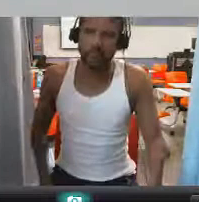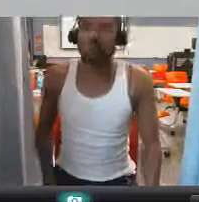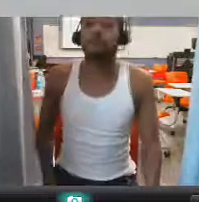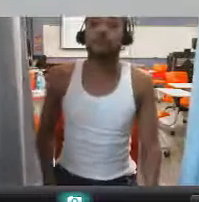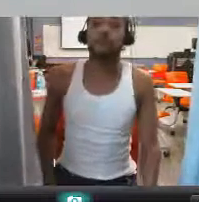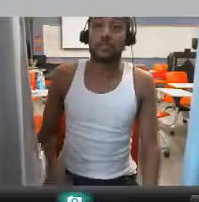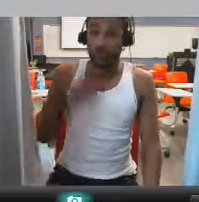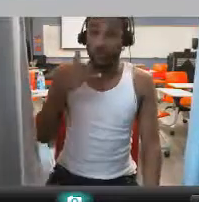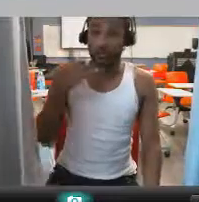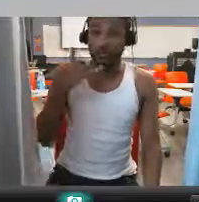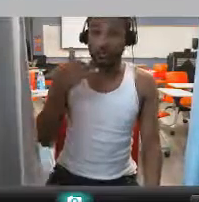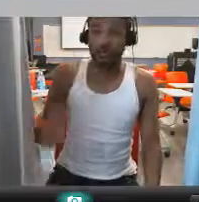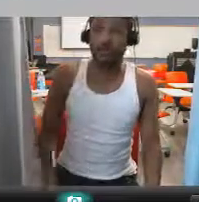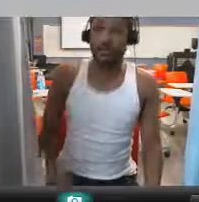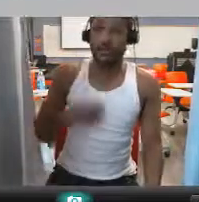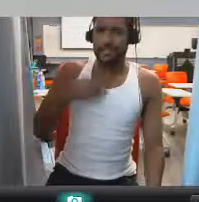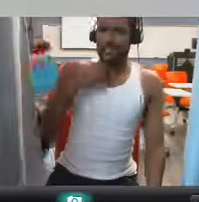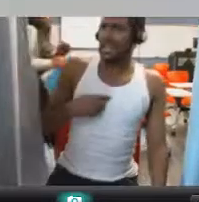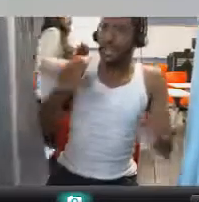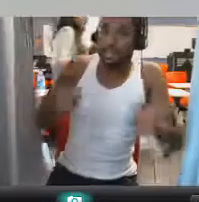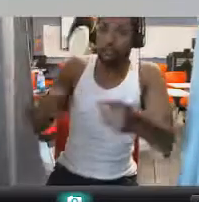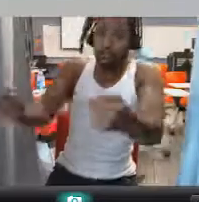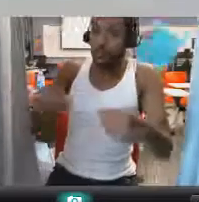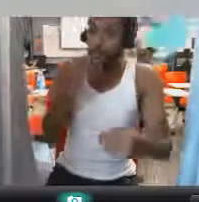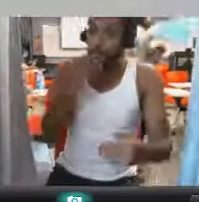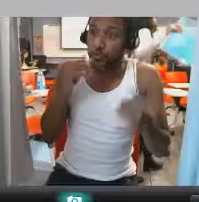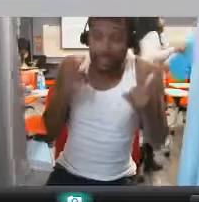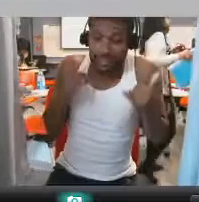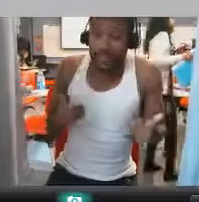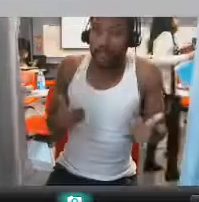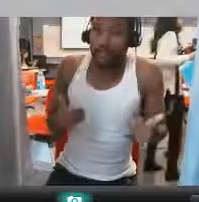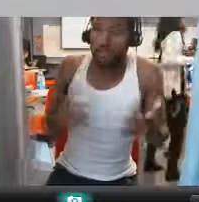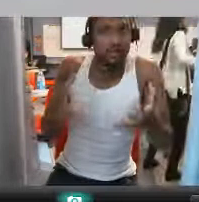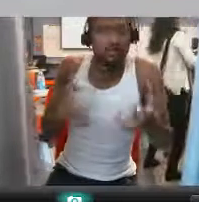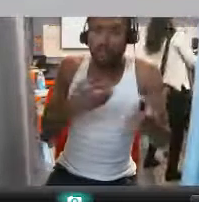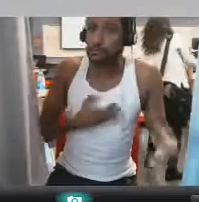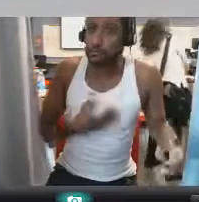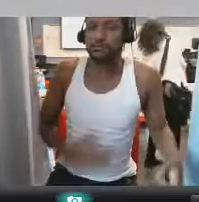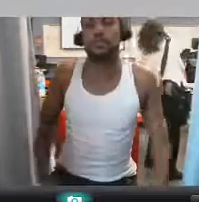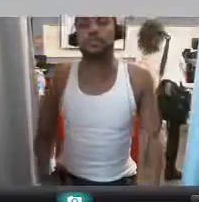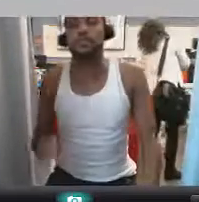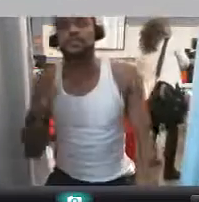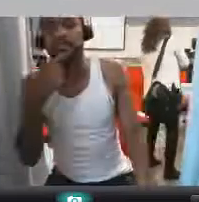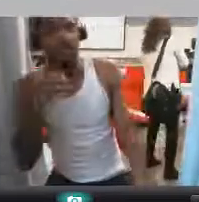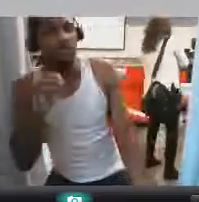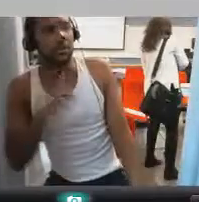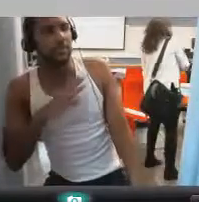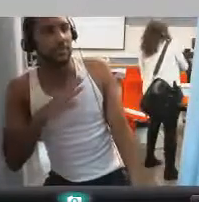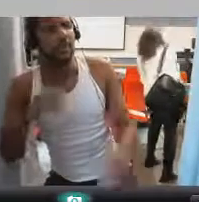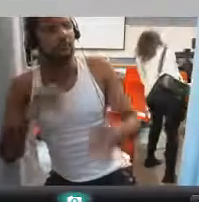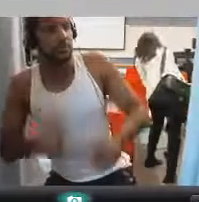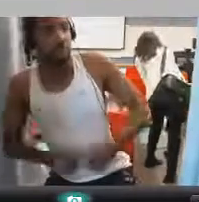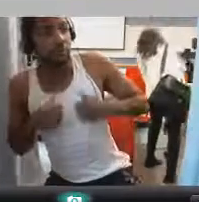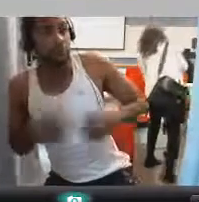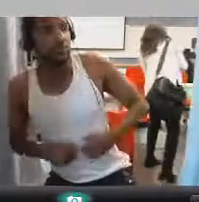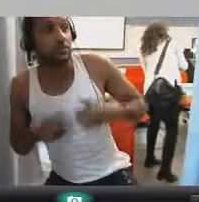and started ordering shit. I was like, can you guys deliver here? I need emergency food. And they were just like, okay, we're on our way. Where are you? And I gave them the address.